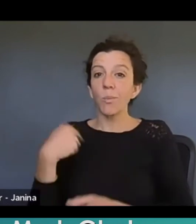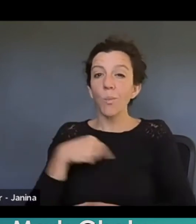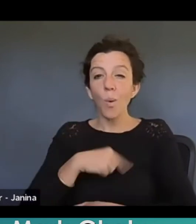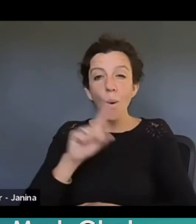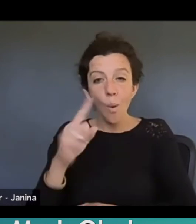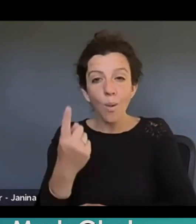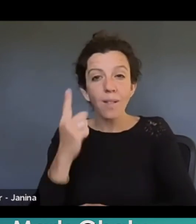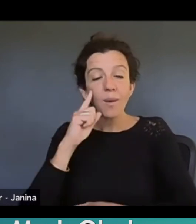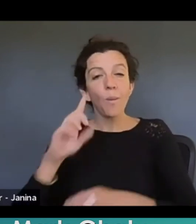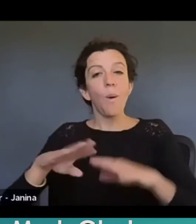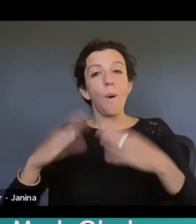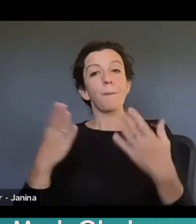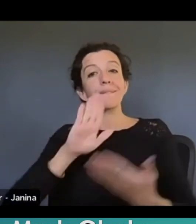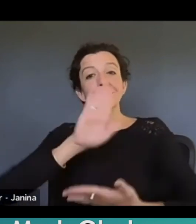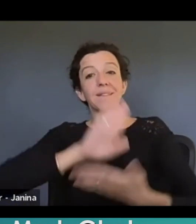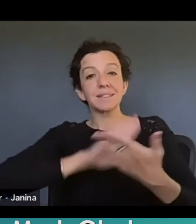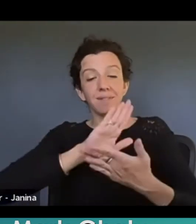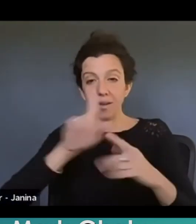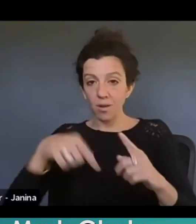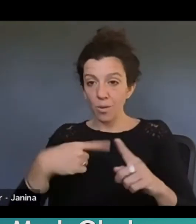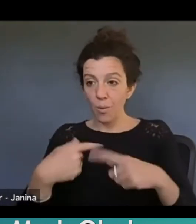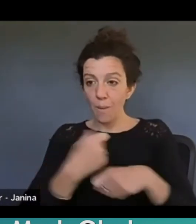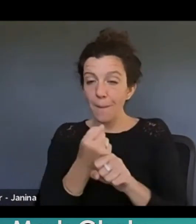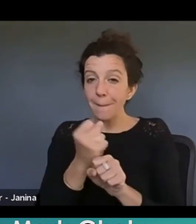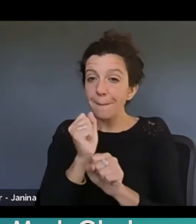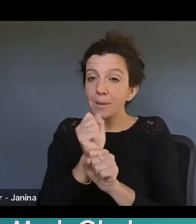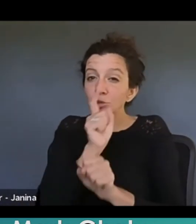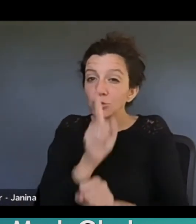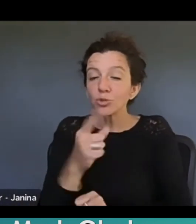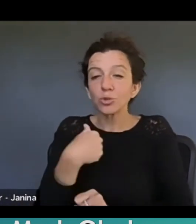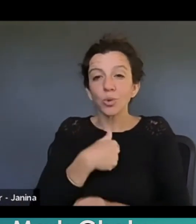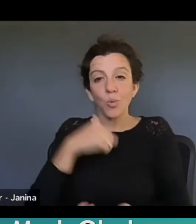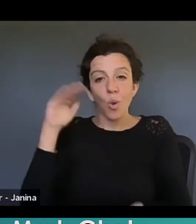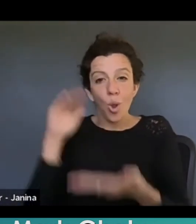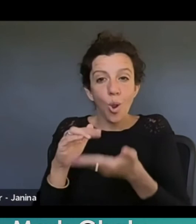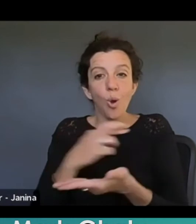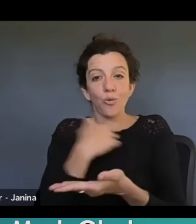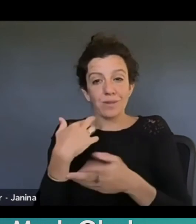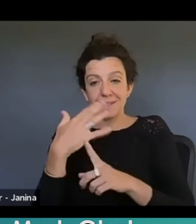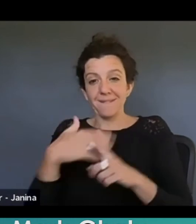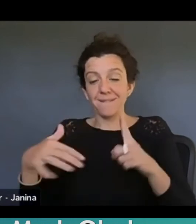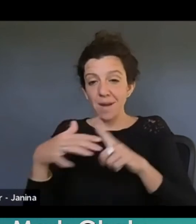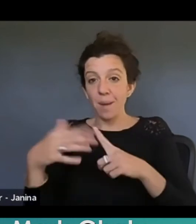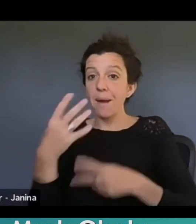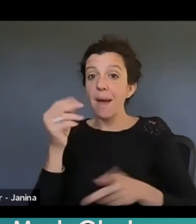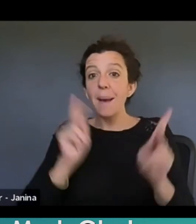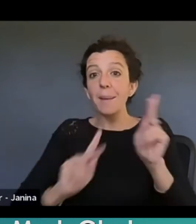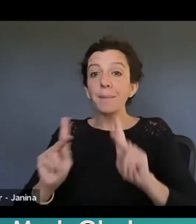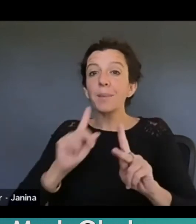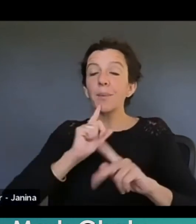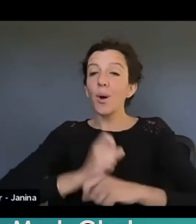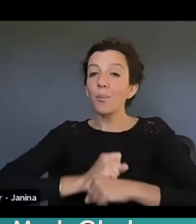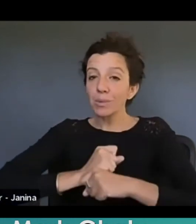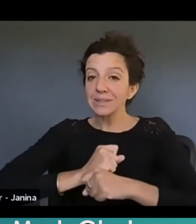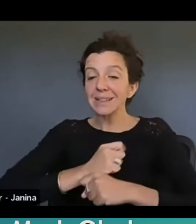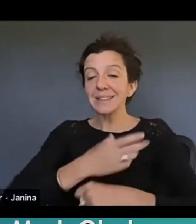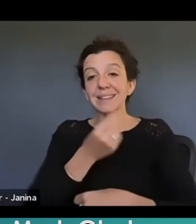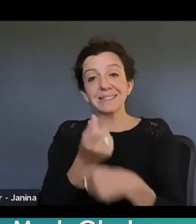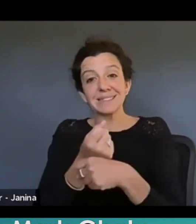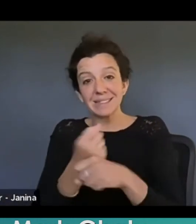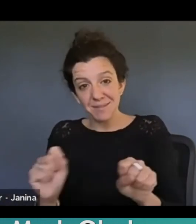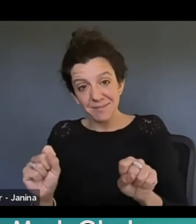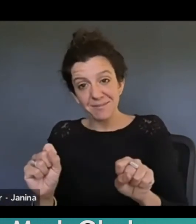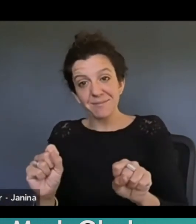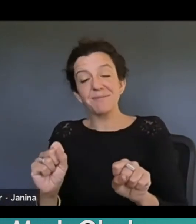can assure that we've created a lower risk environment for spread of COVID, that people are protected, and that their safety and